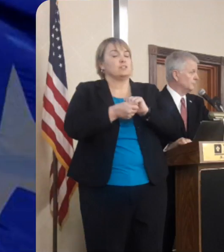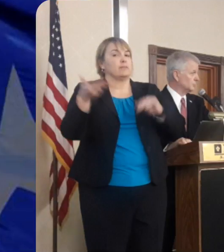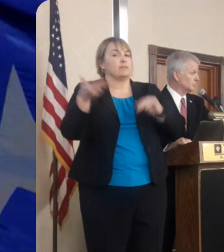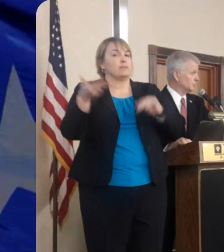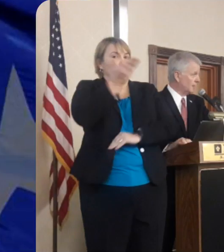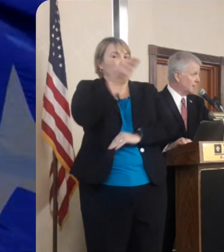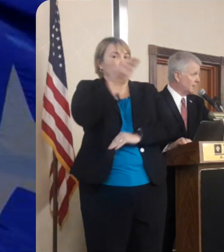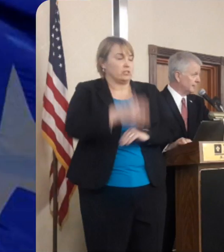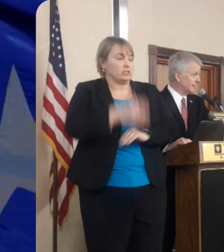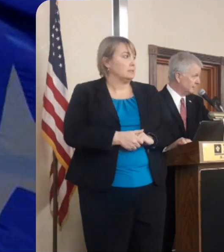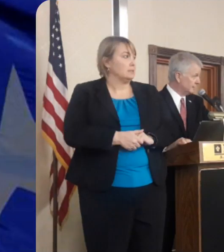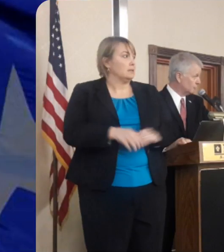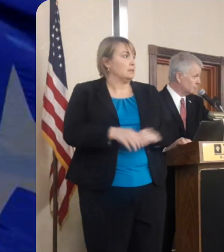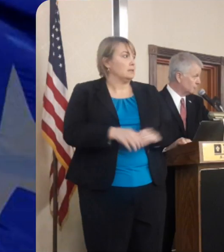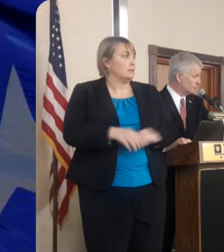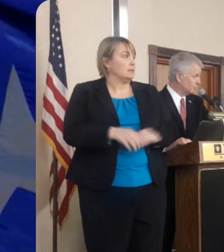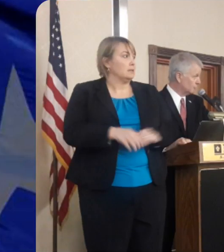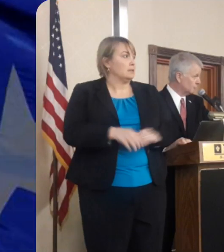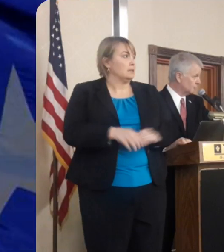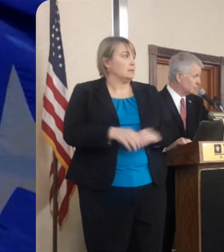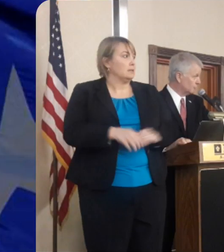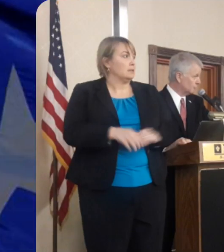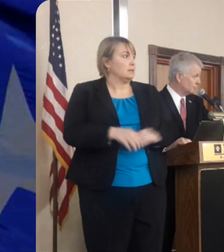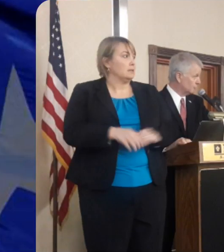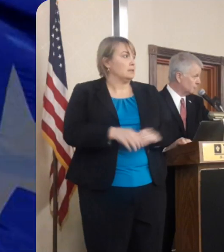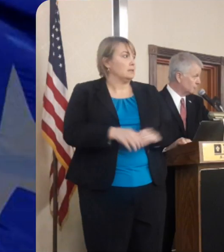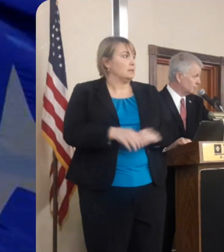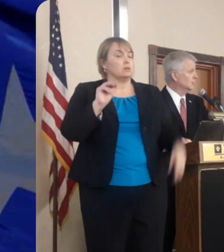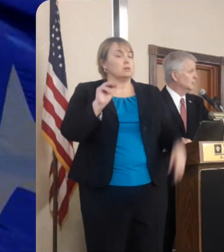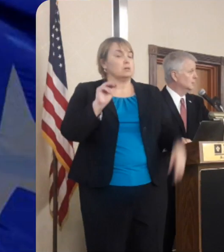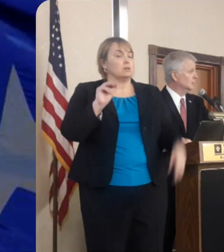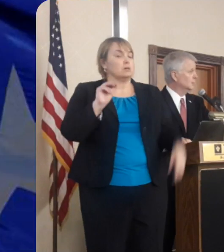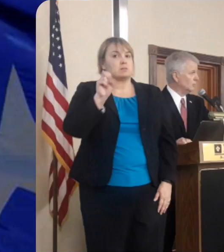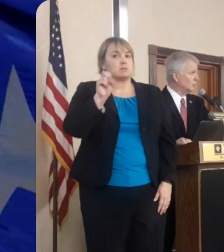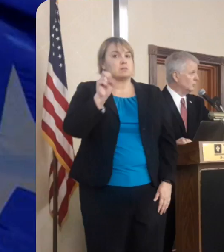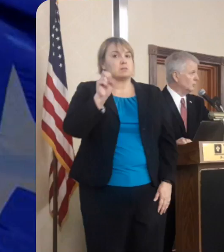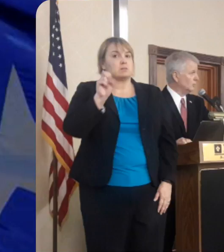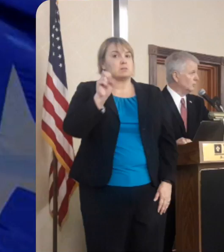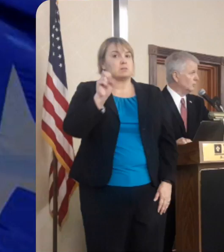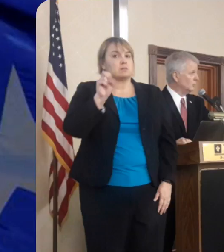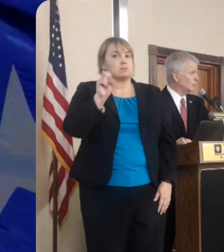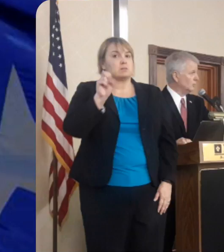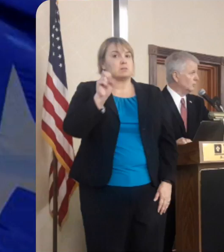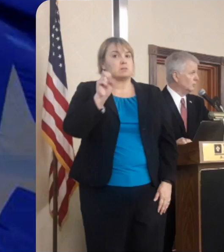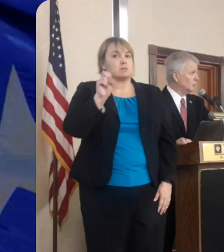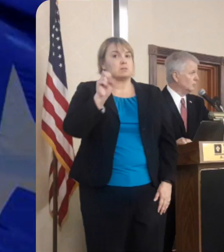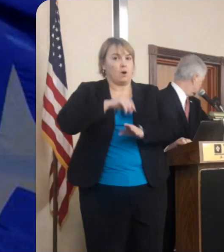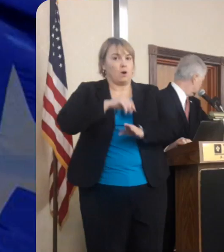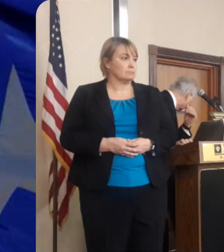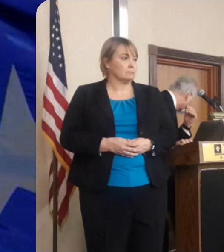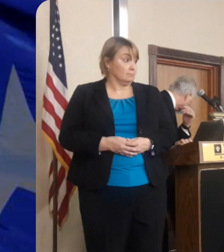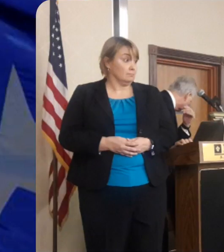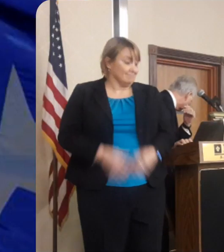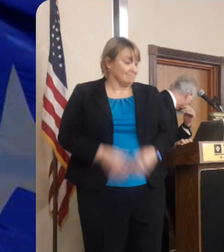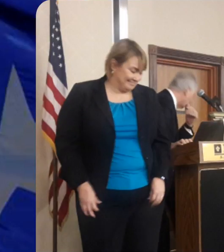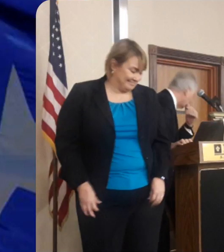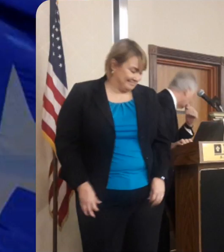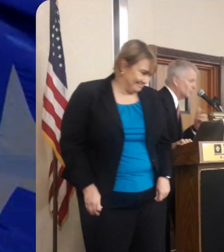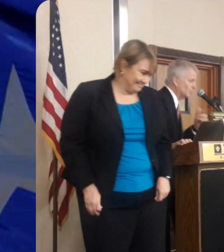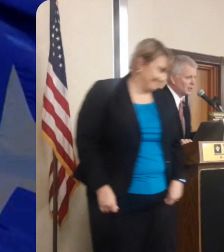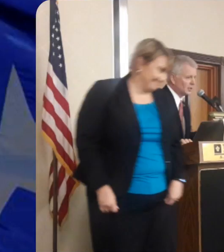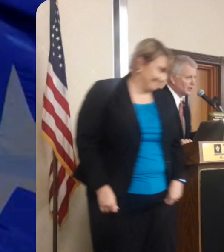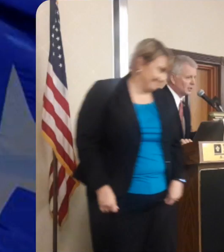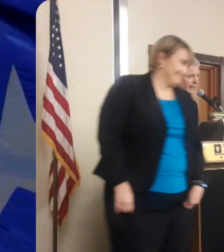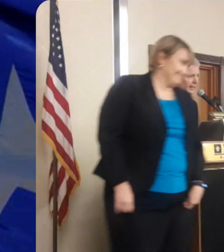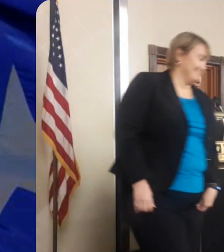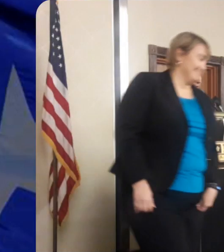requested a vote. Click this. So therefore having. Go ahead and click it. Yeah, go for it. Sorry,